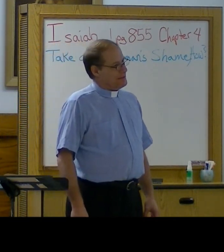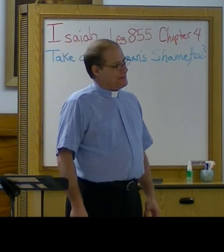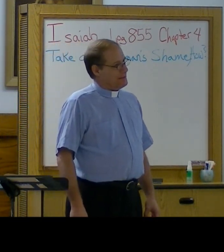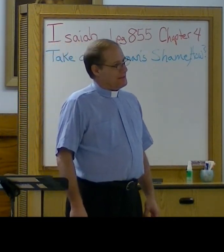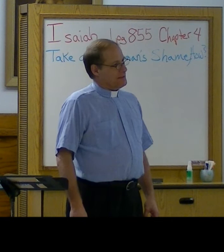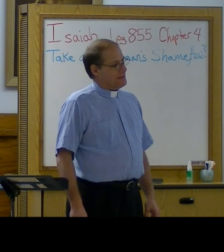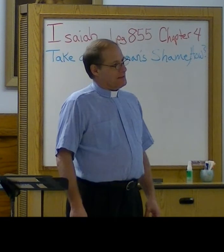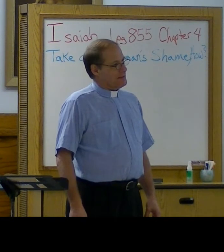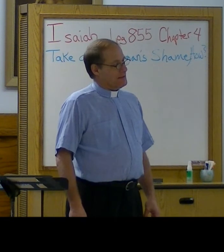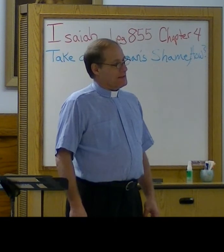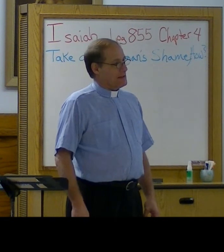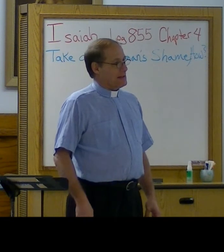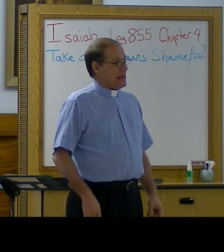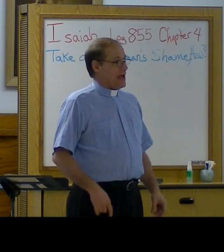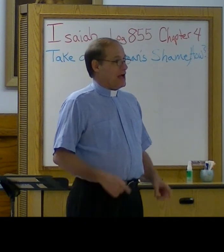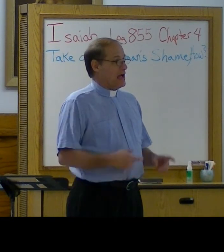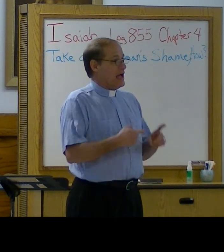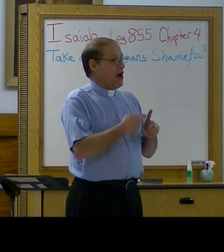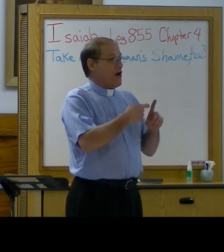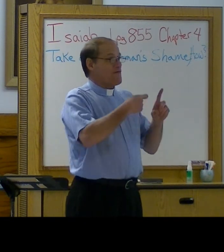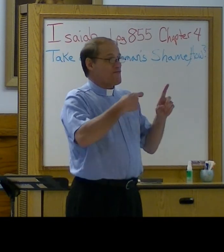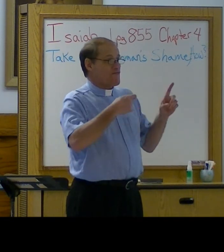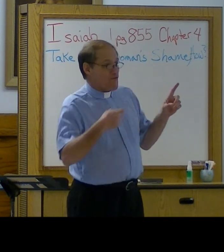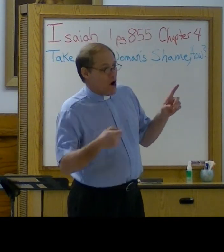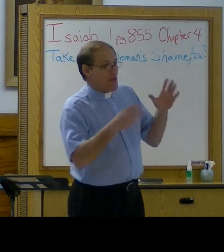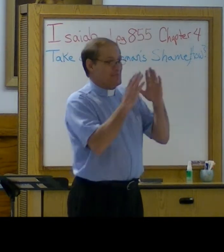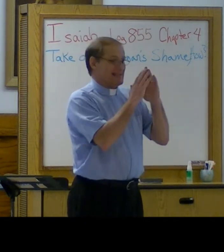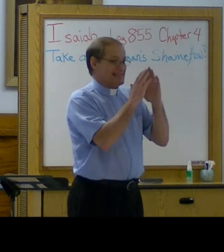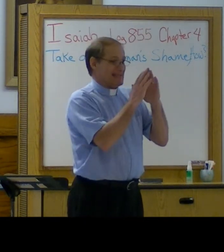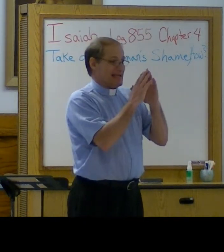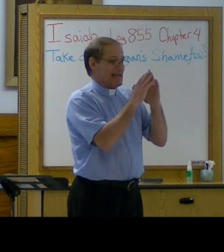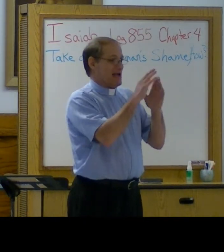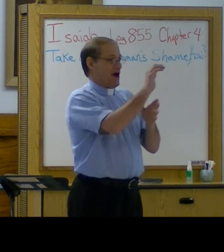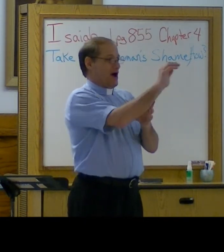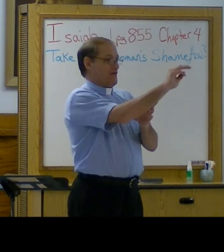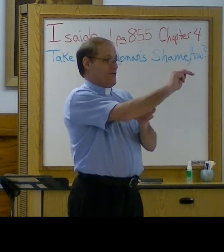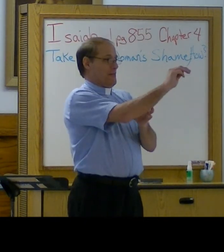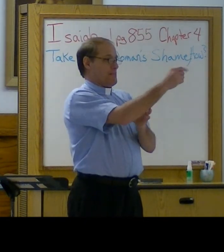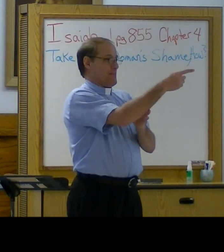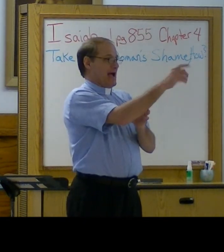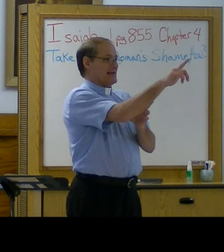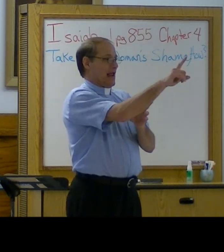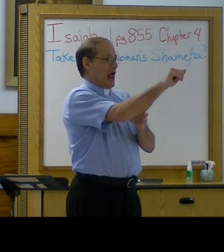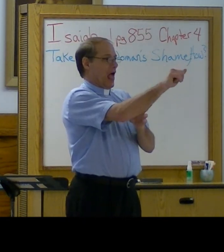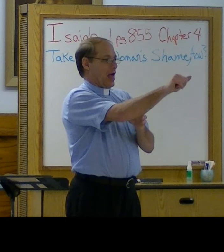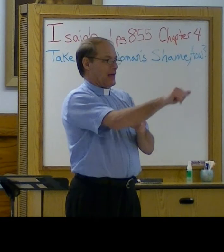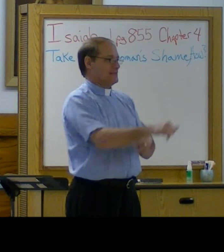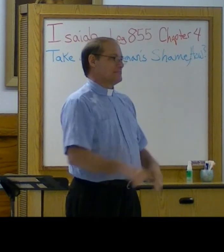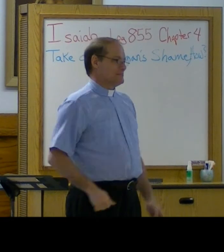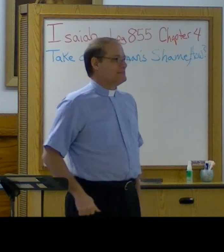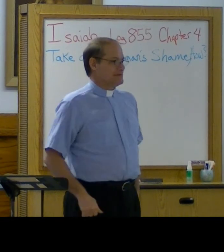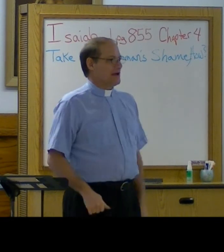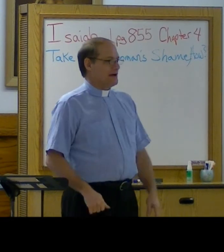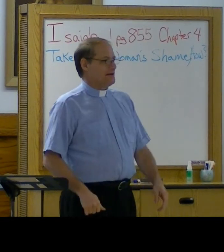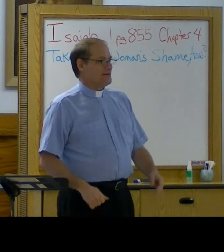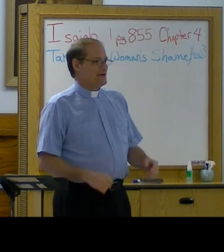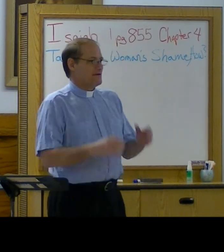Mary in the New Testament. Yeah. Mary. From the city of Magdala.